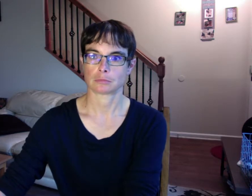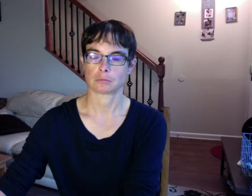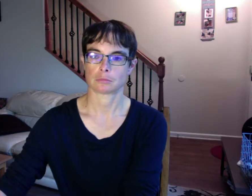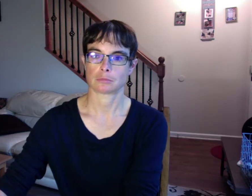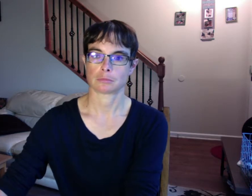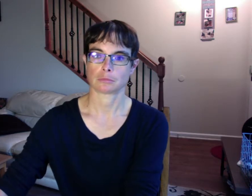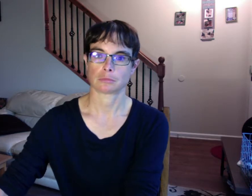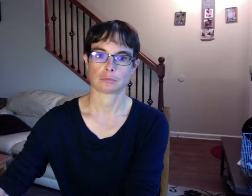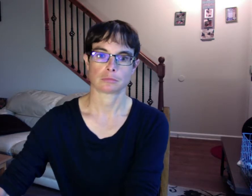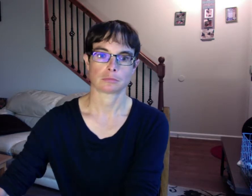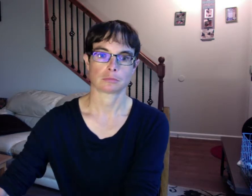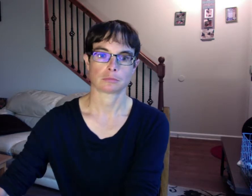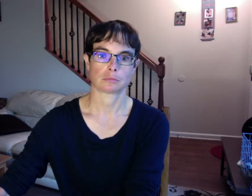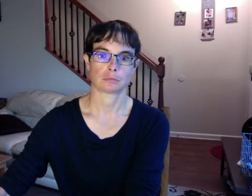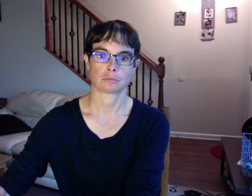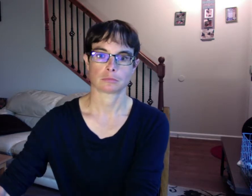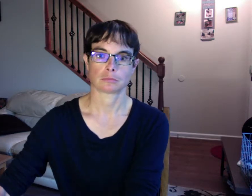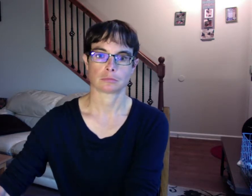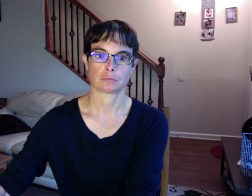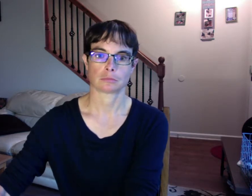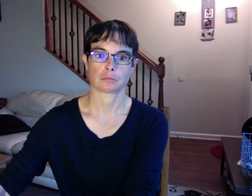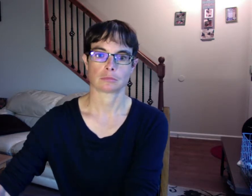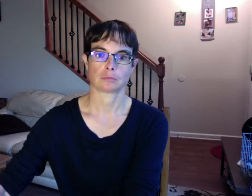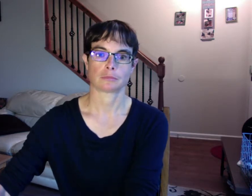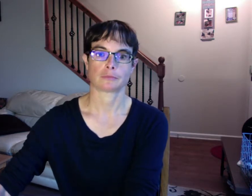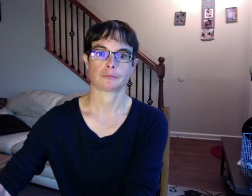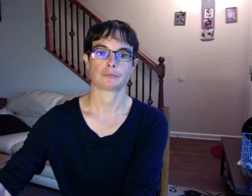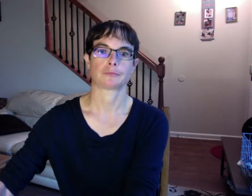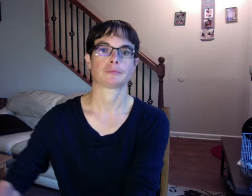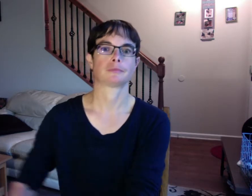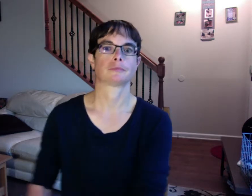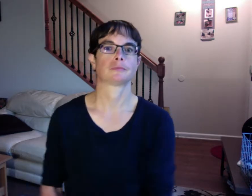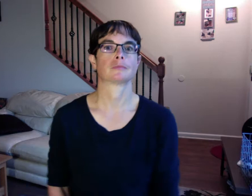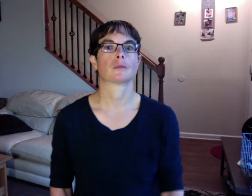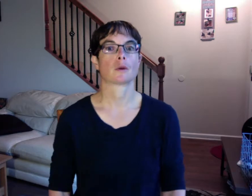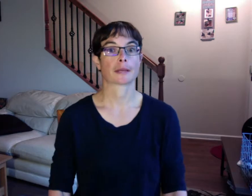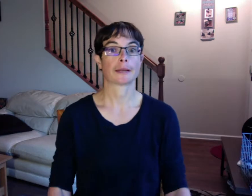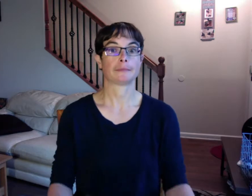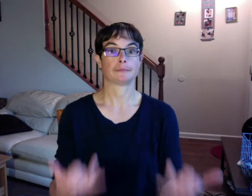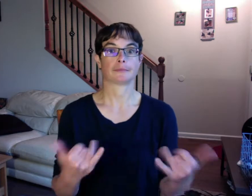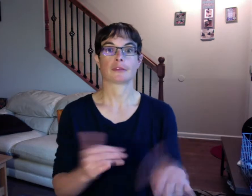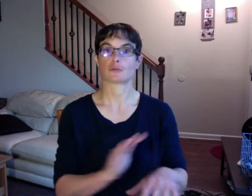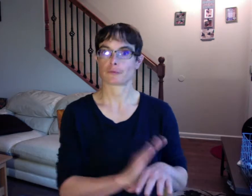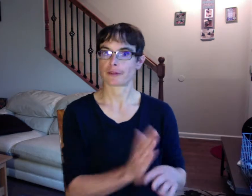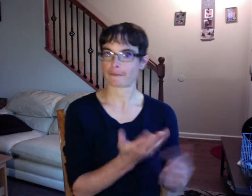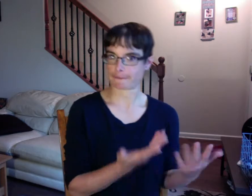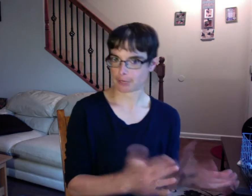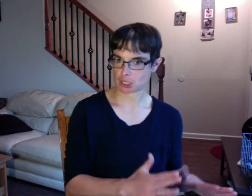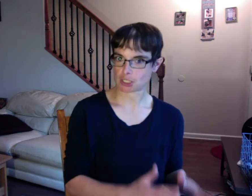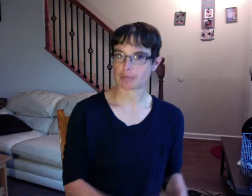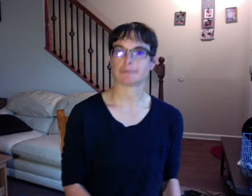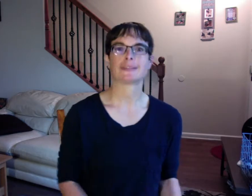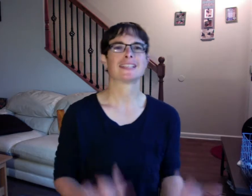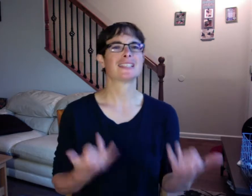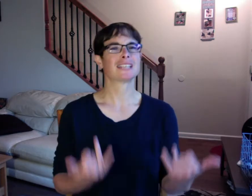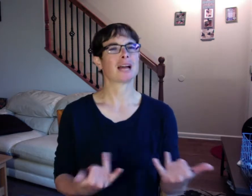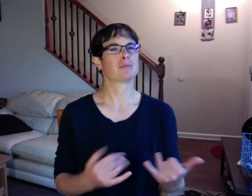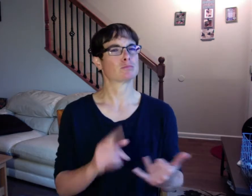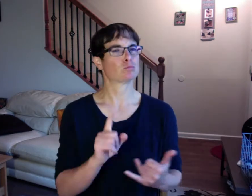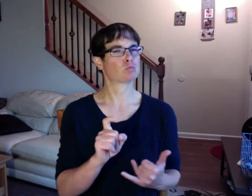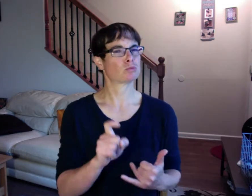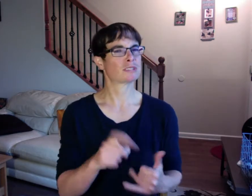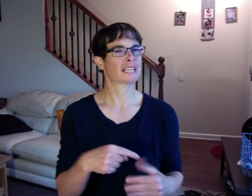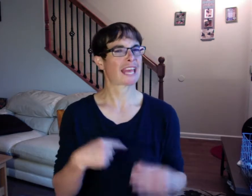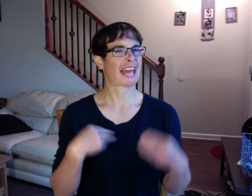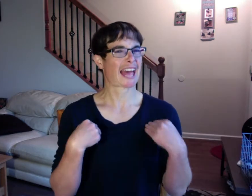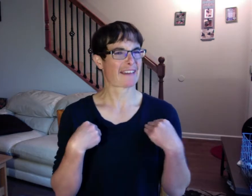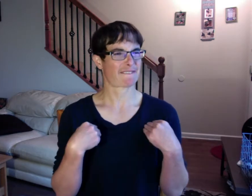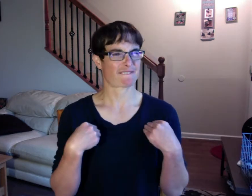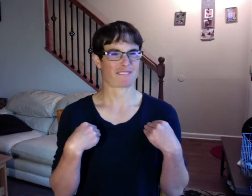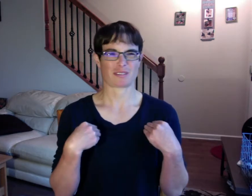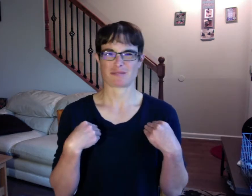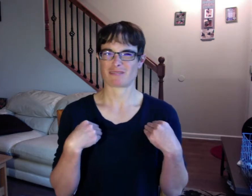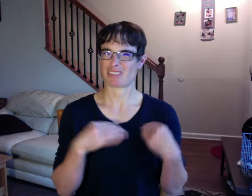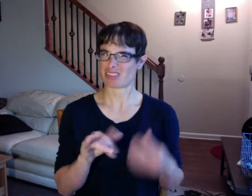Okay, I would like to ask you to have a conversation with each other what you noticed about the video. What did you notice?